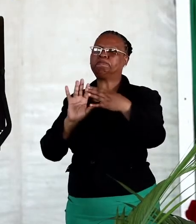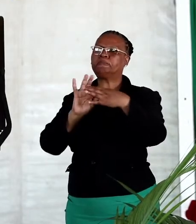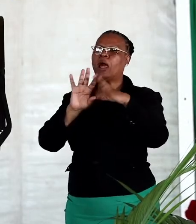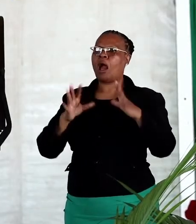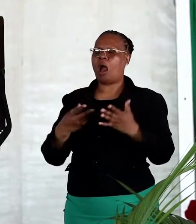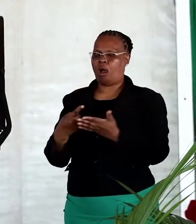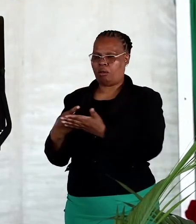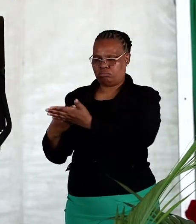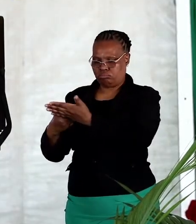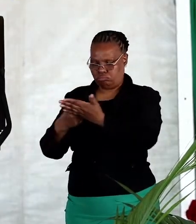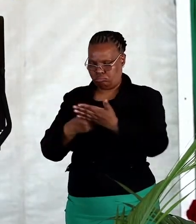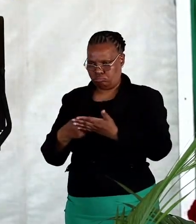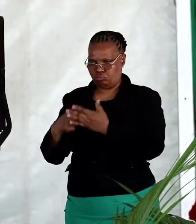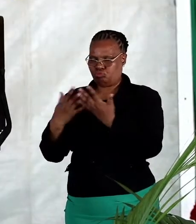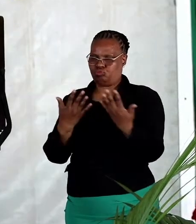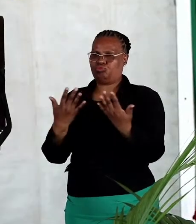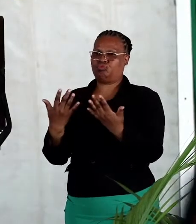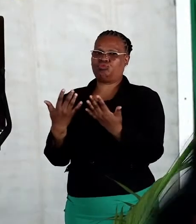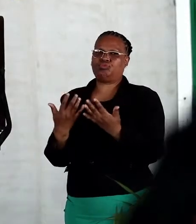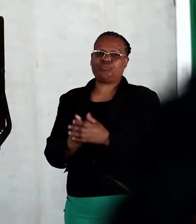negotiations.